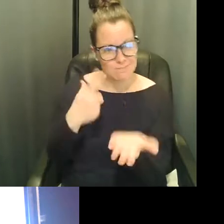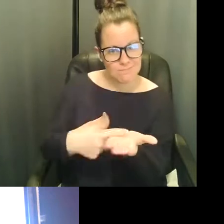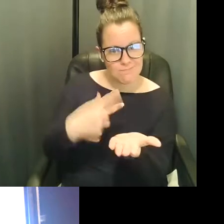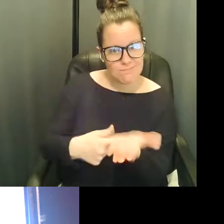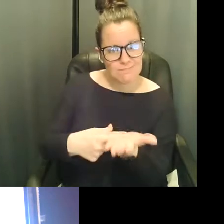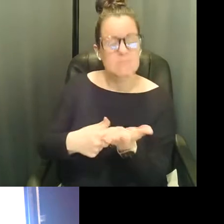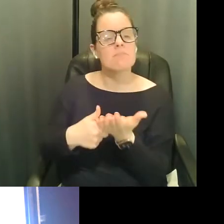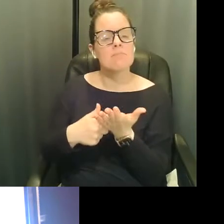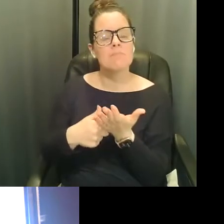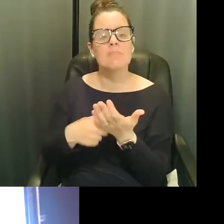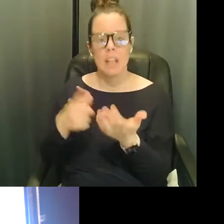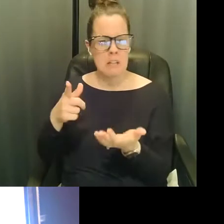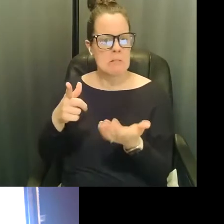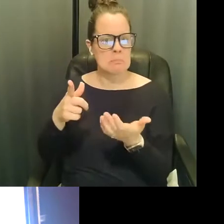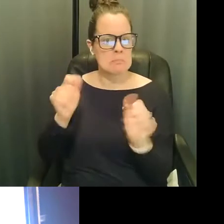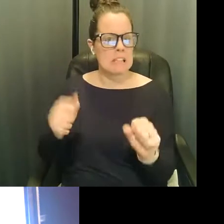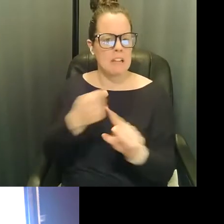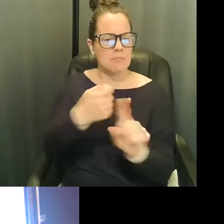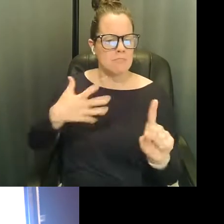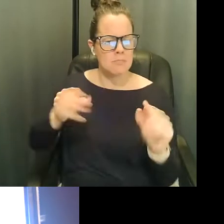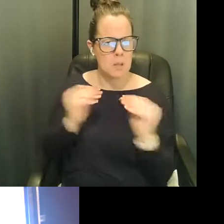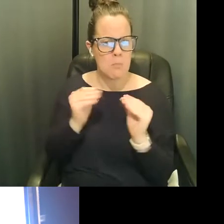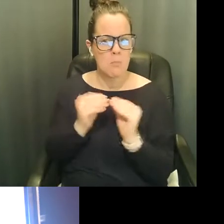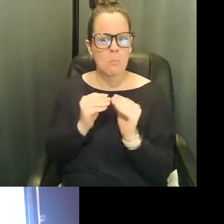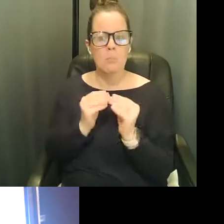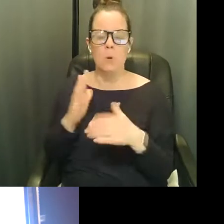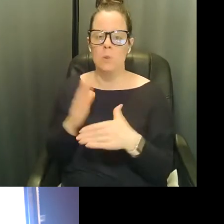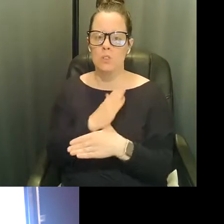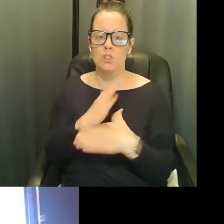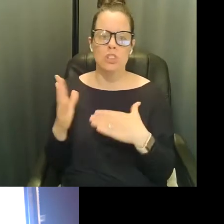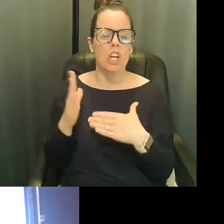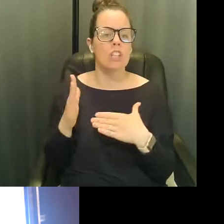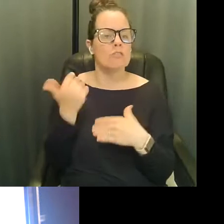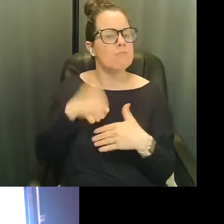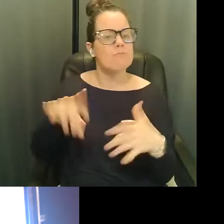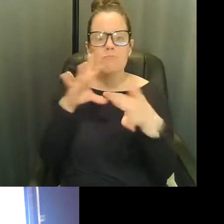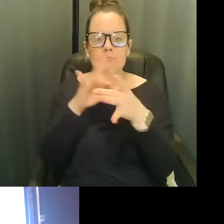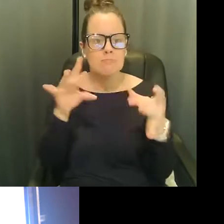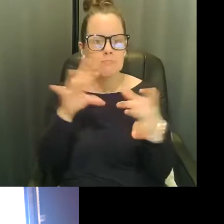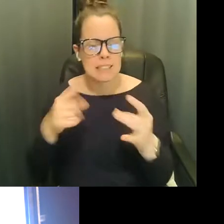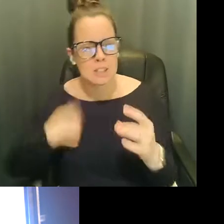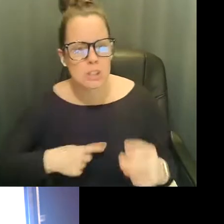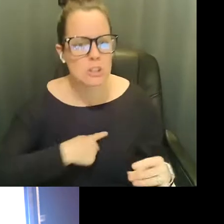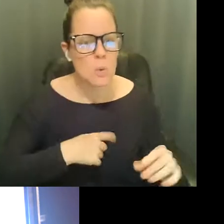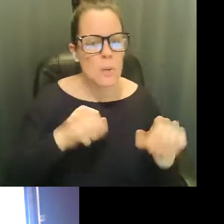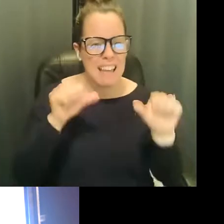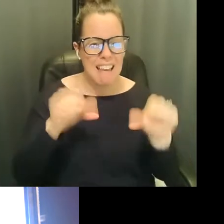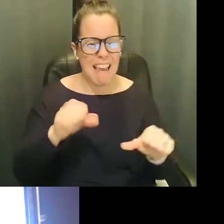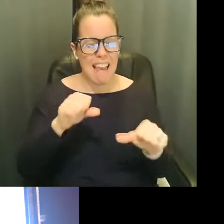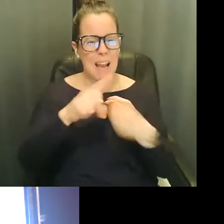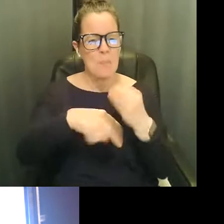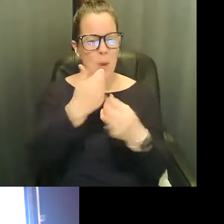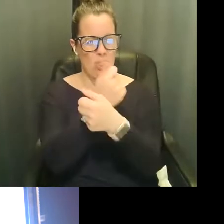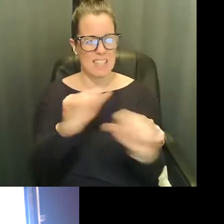And they can certainly speak a little bit more to that. We have certainly shared any messages that we can about the safety